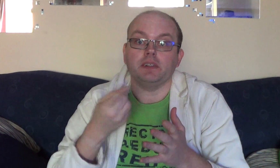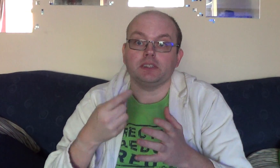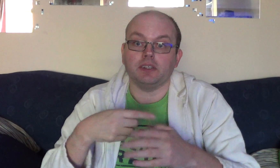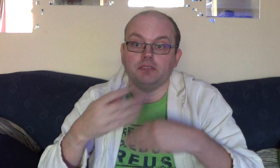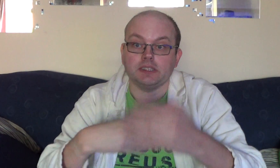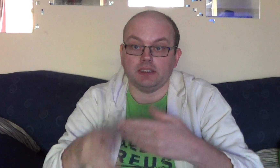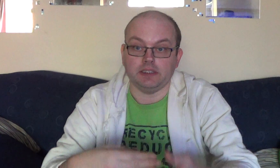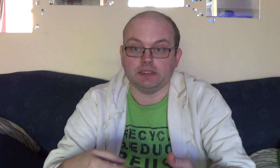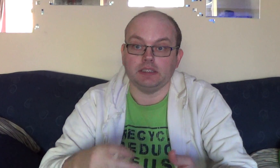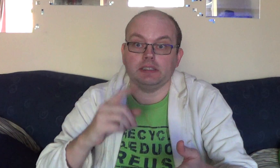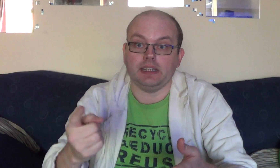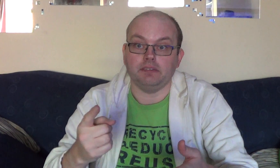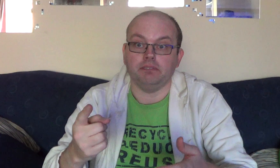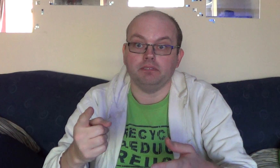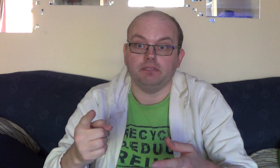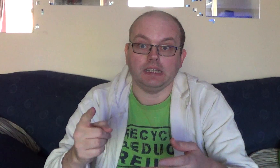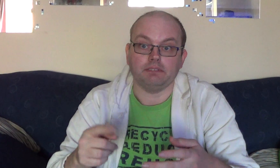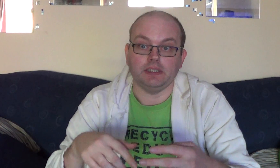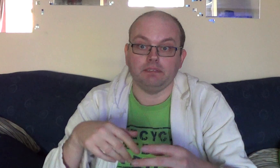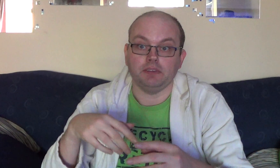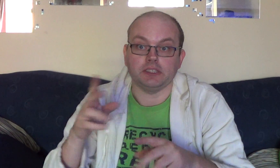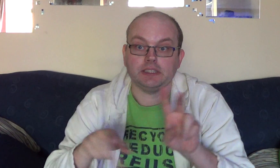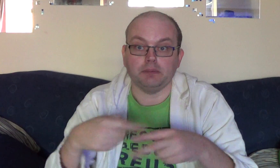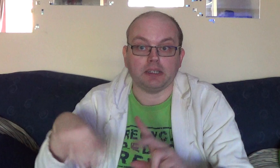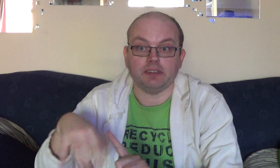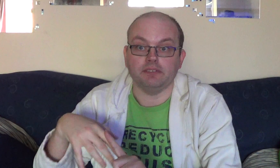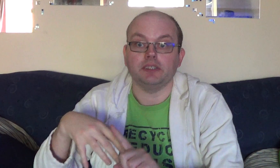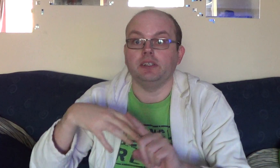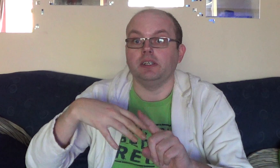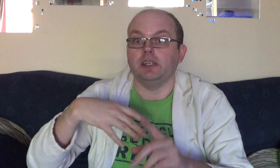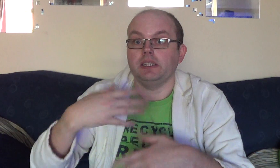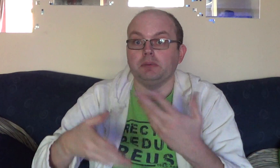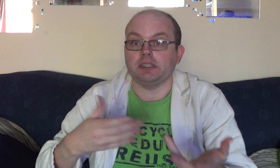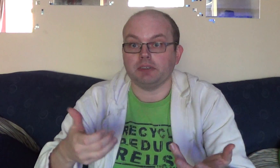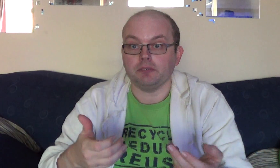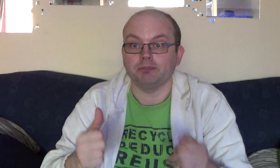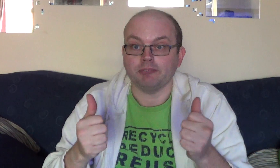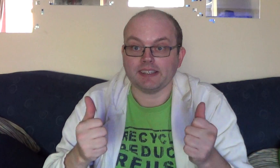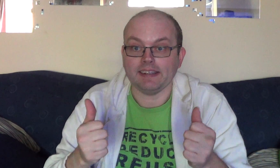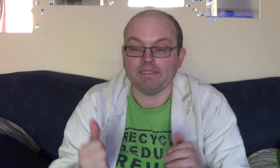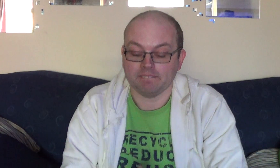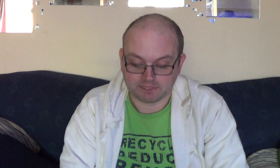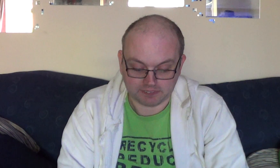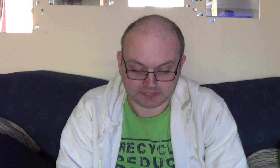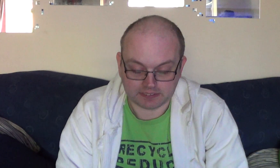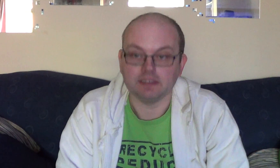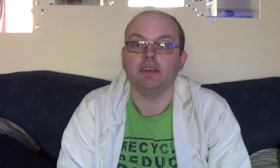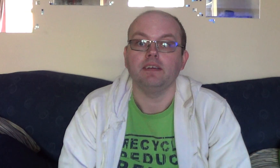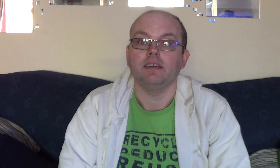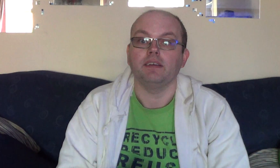we'll go through the signs, then we'll have the music in the background and you'll be able to have a go. Okay, right.